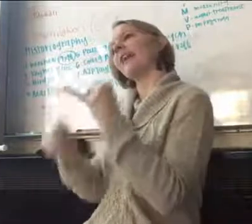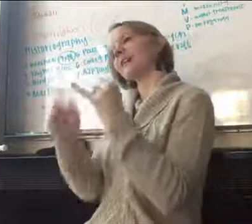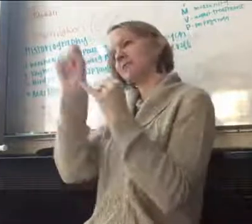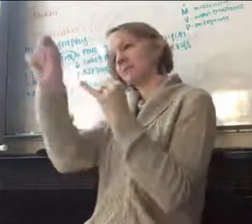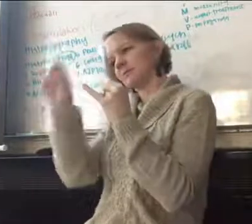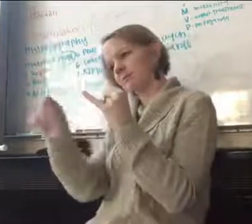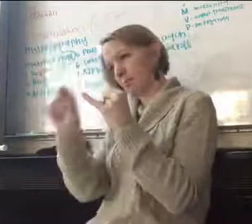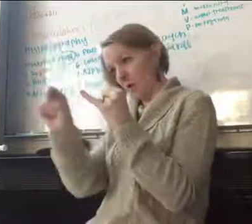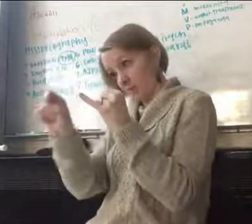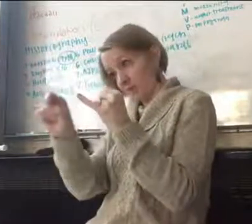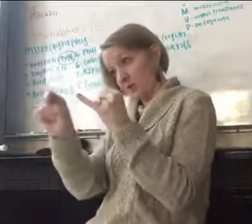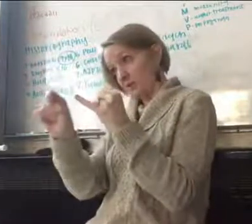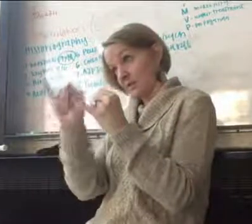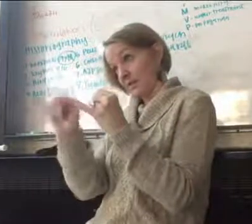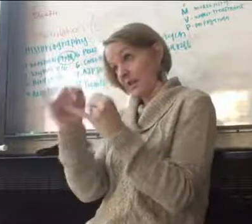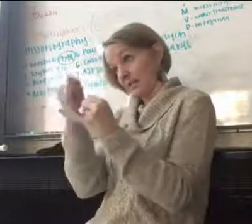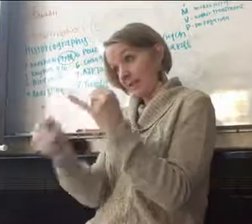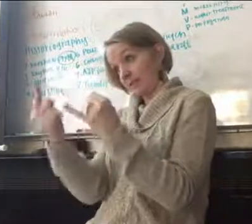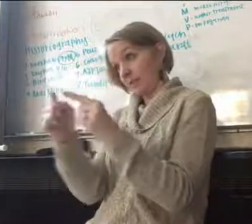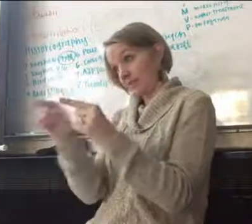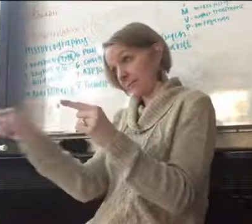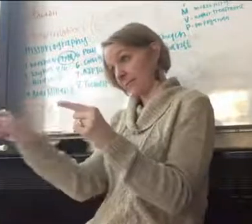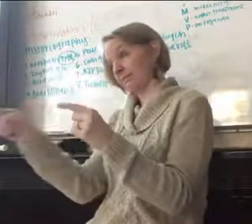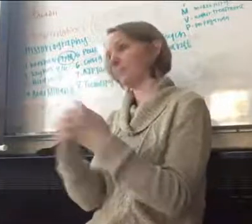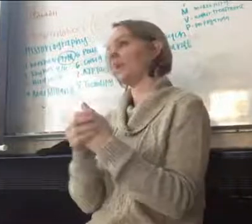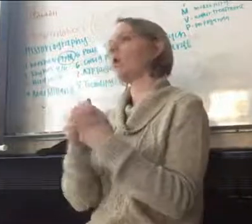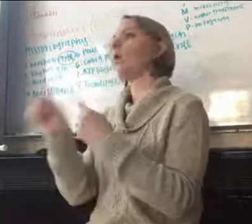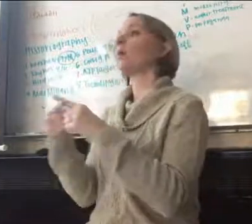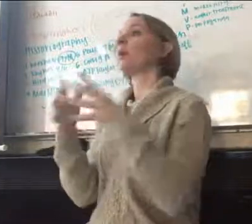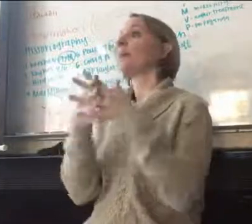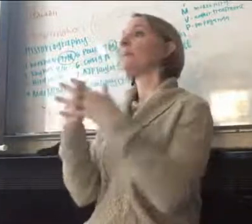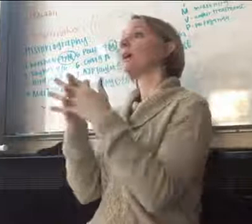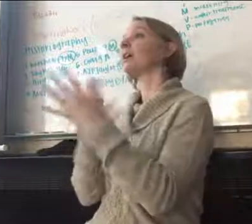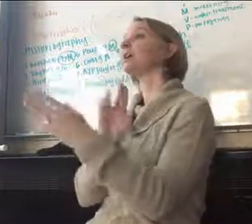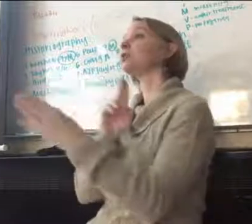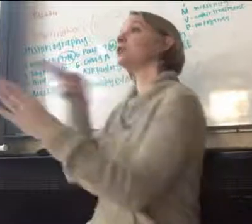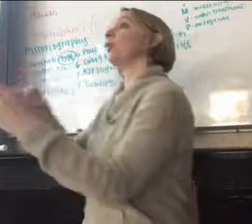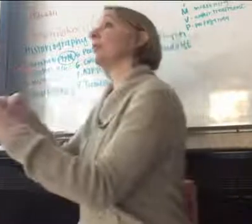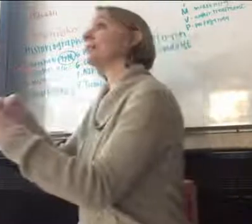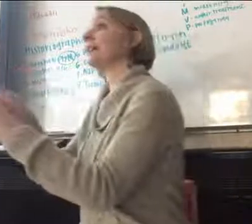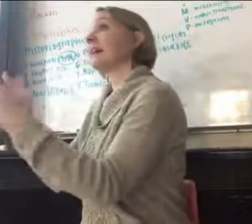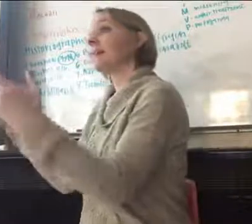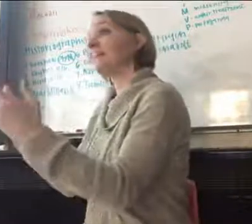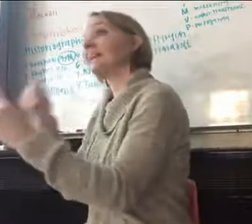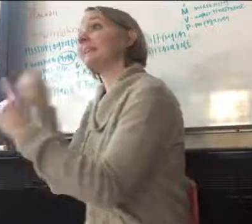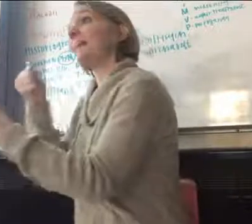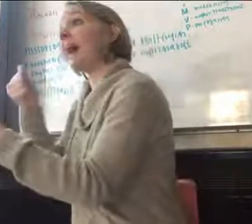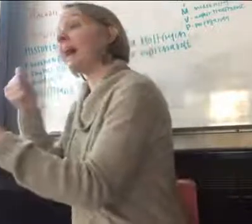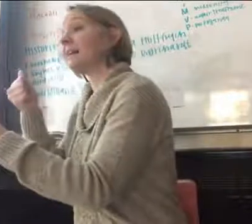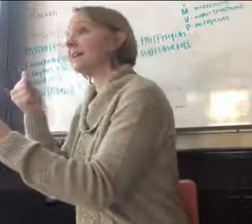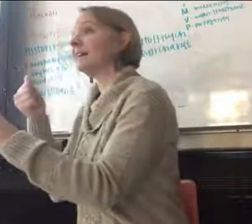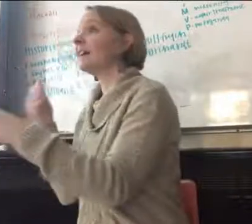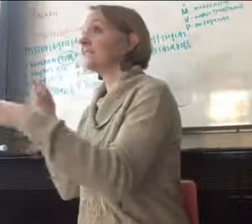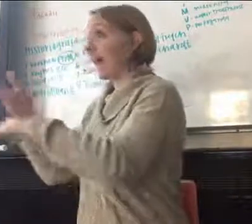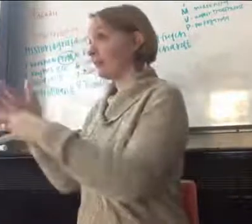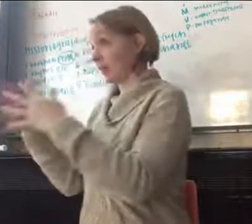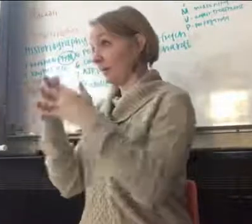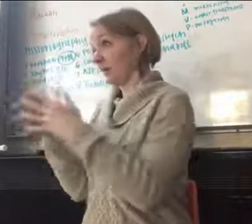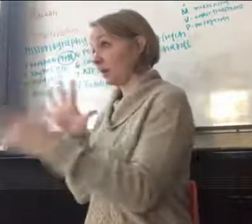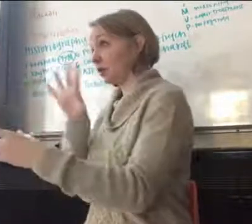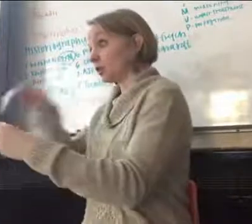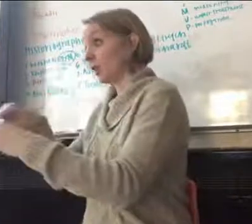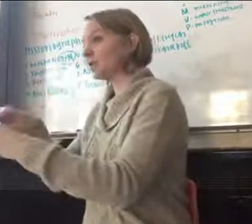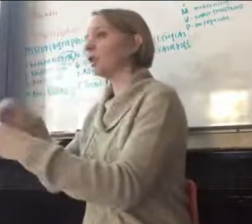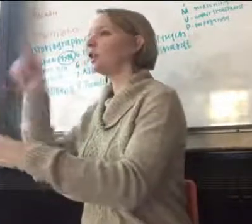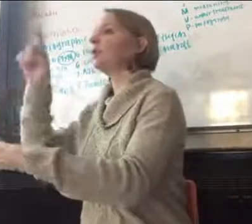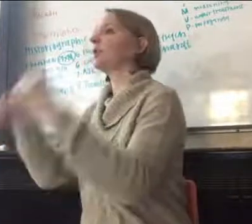bullet following that one, when America joins the war, the biggest impact is that following America's involvement, you can no longer